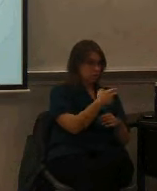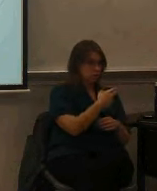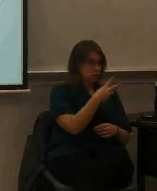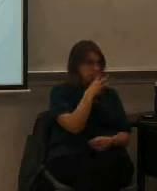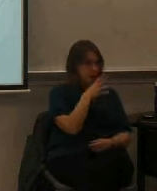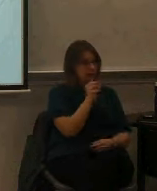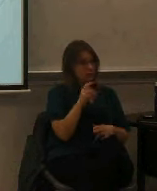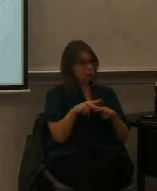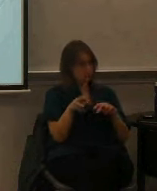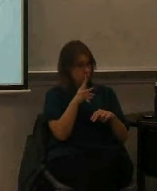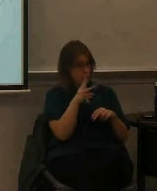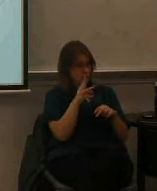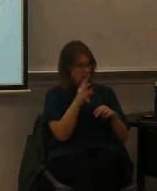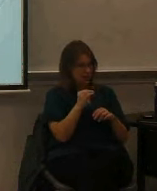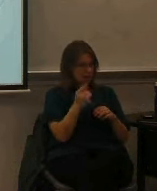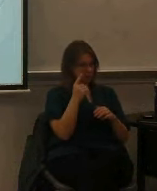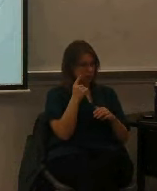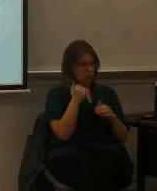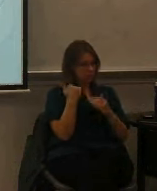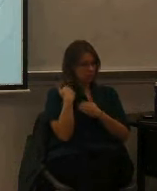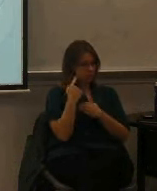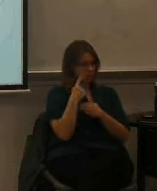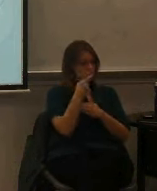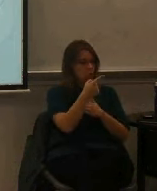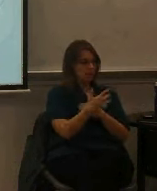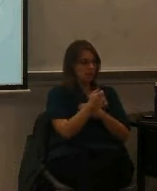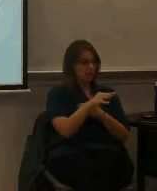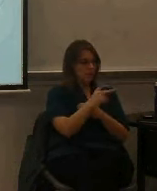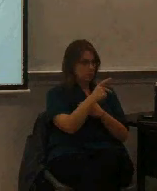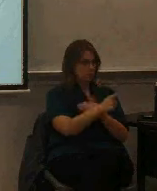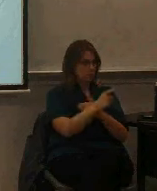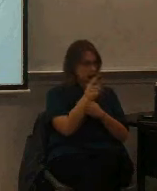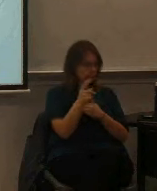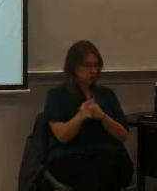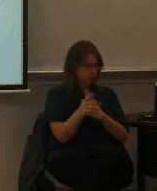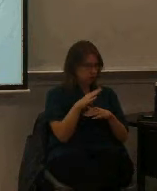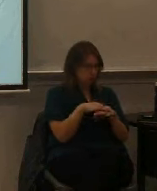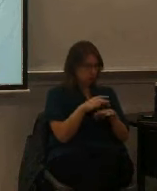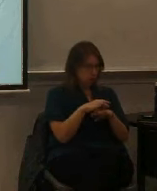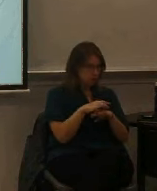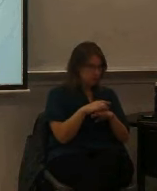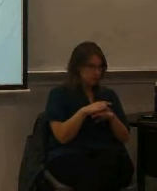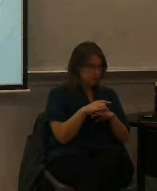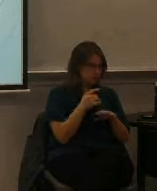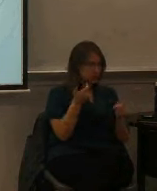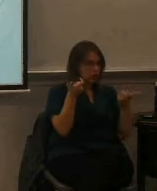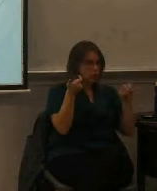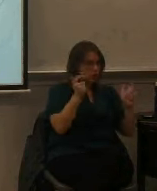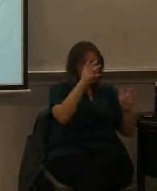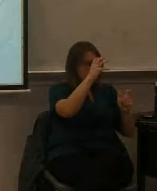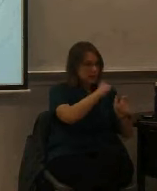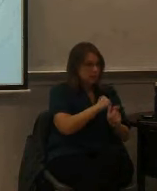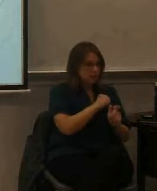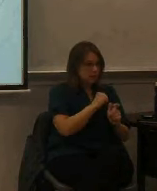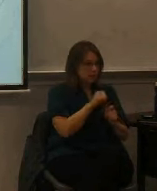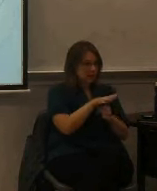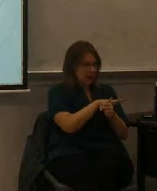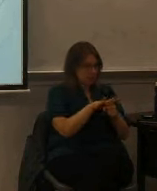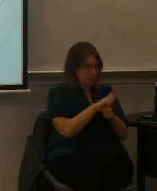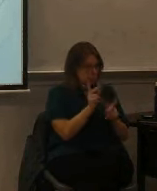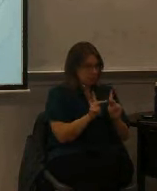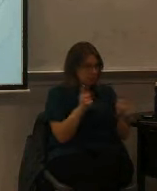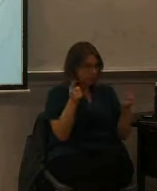perhaps are responsible for 1/5 of the primary production on Earth, actually. So it's a big missing hole that people figured out about.